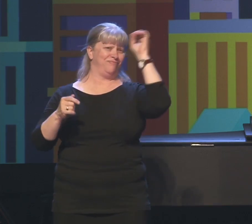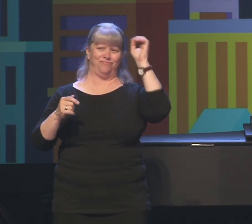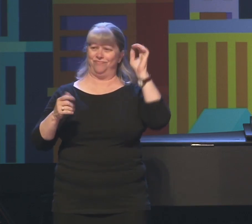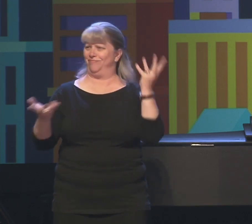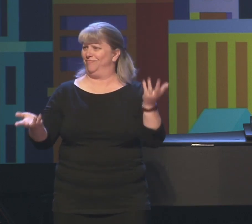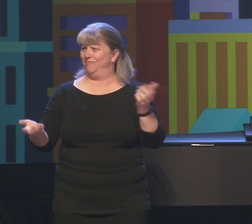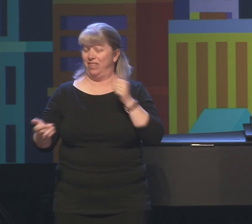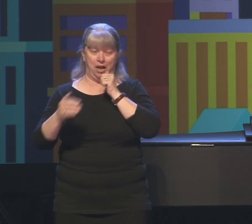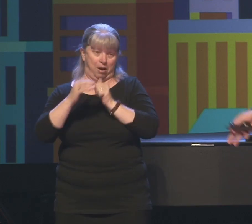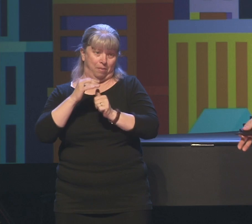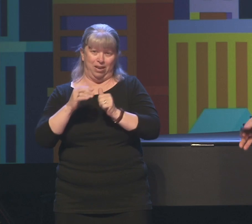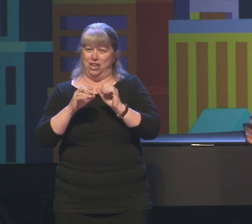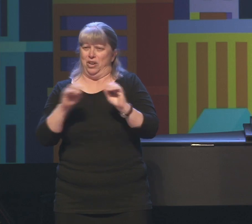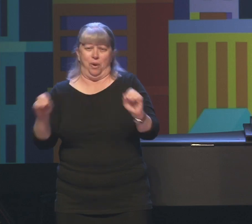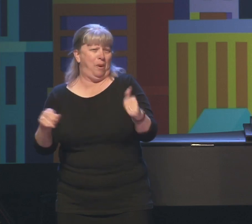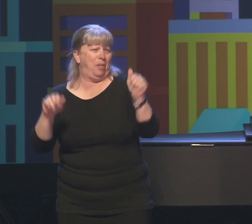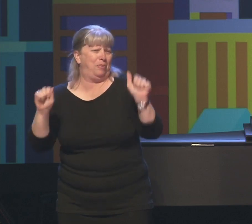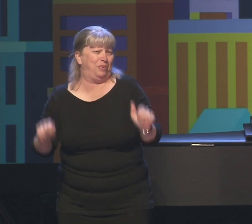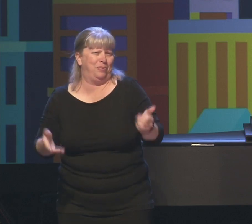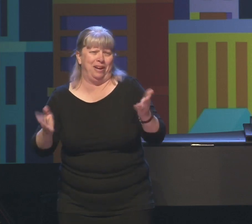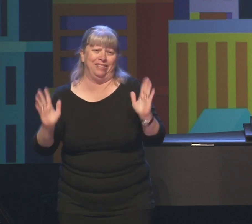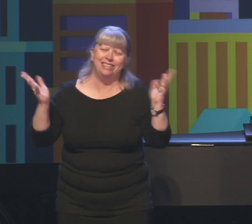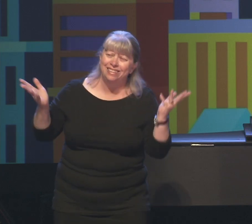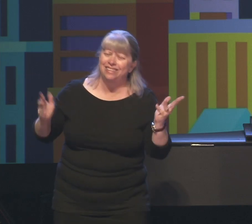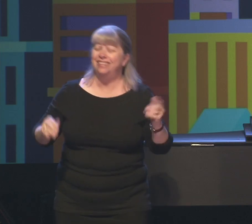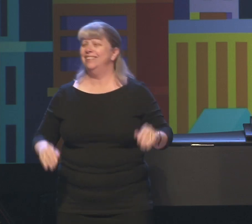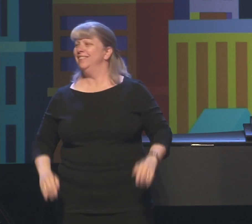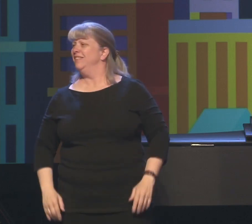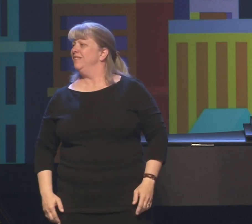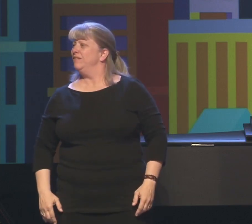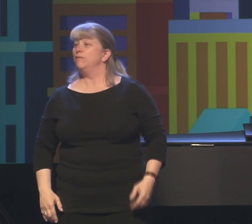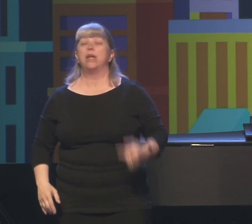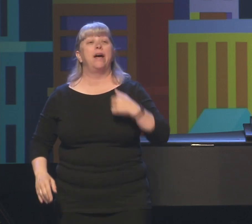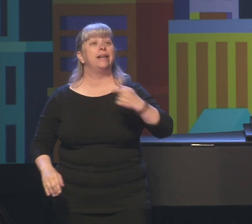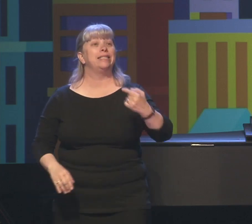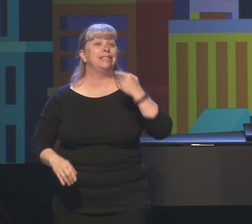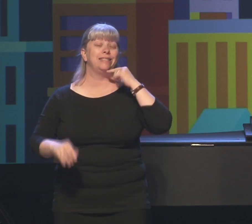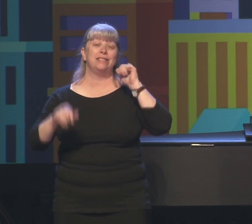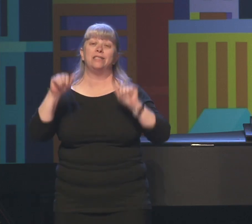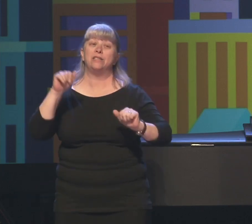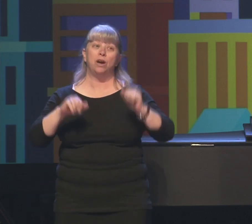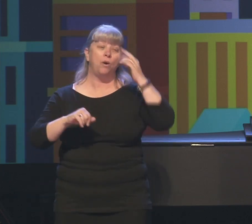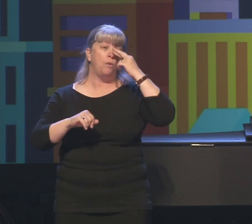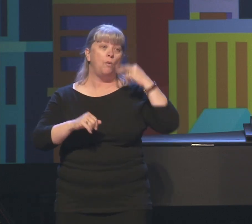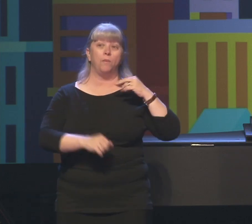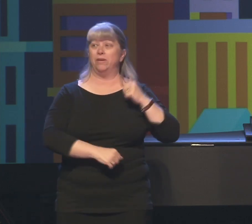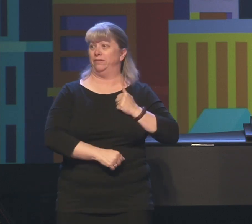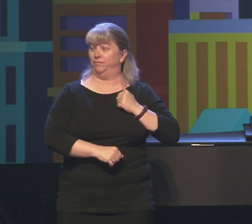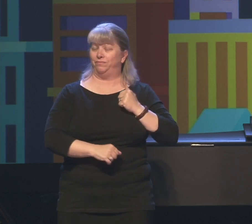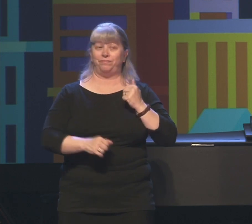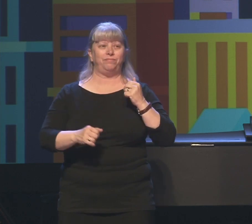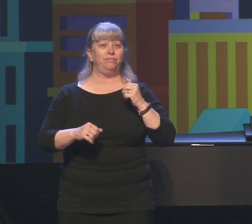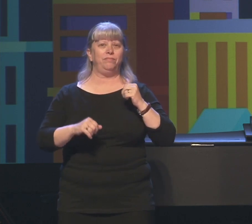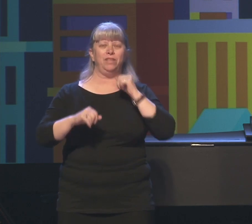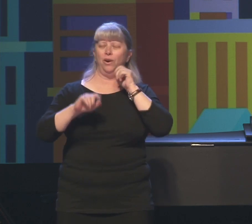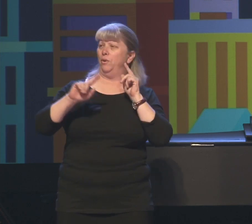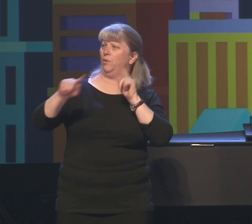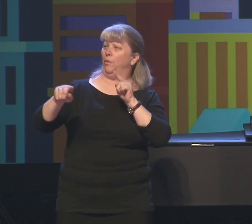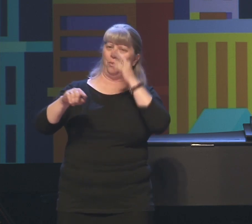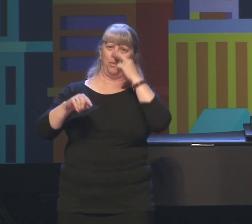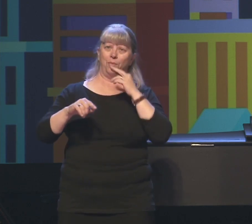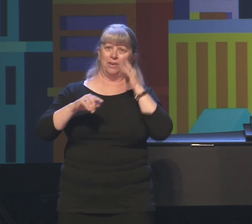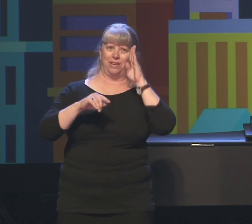really humble when you say there's no possible way, right? So I seriously doubt that a Roman centurion is not going to the Roman gods